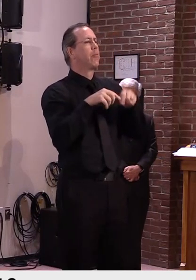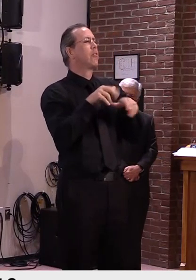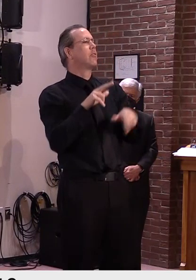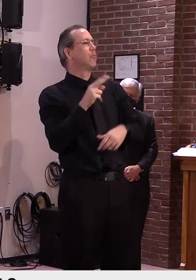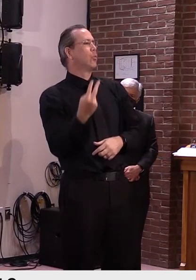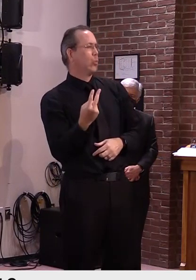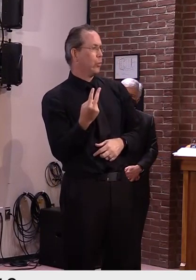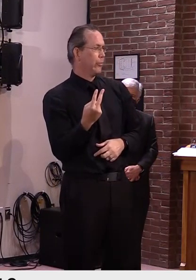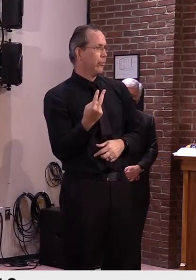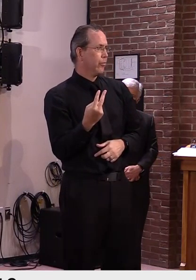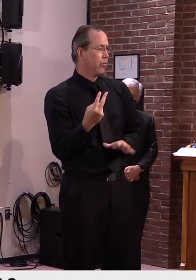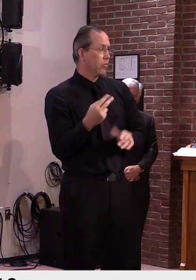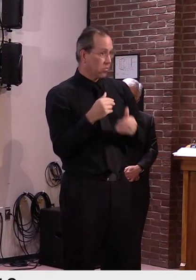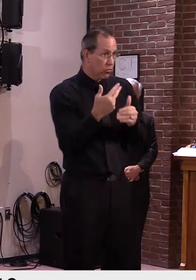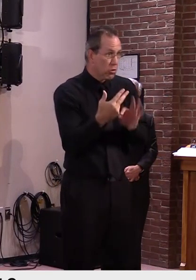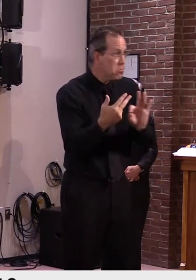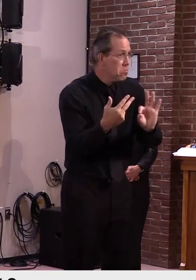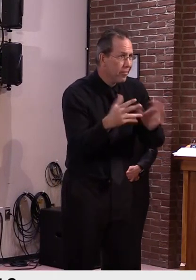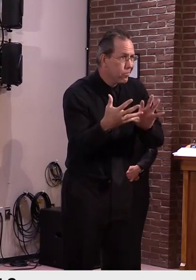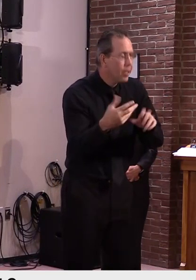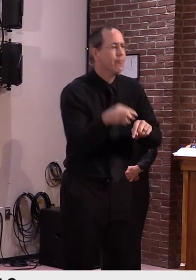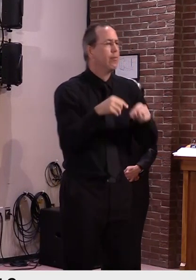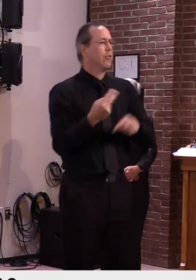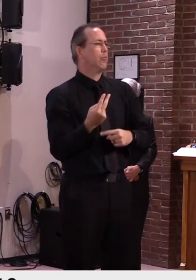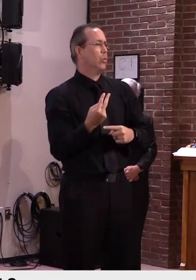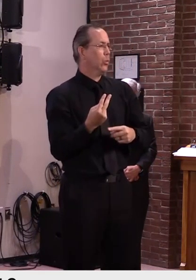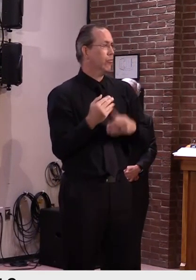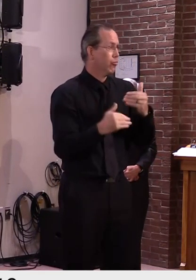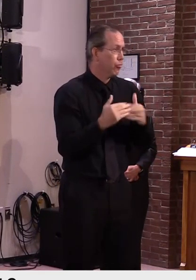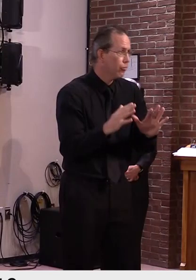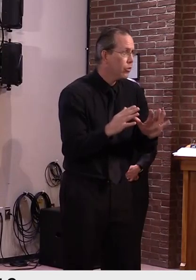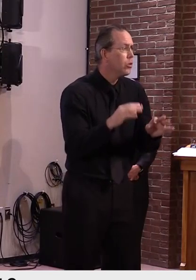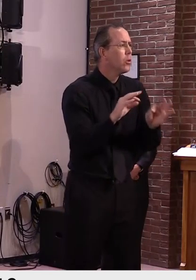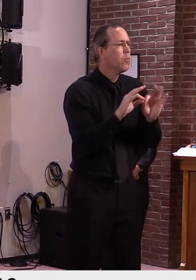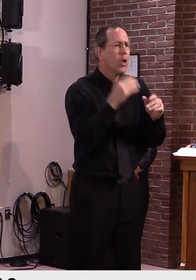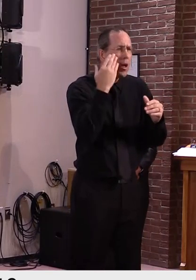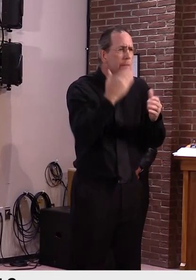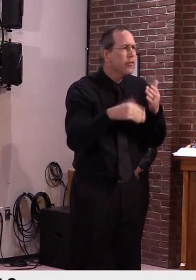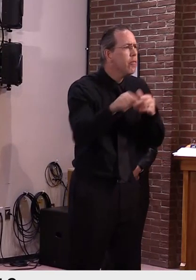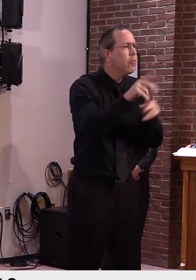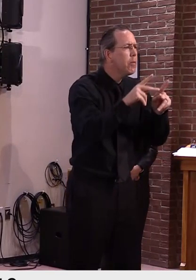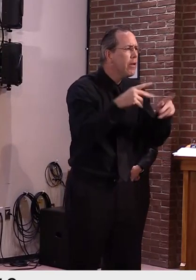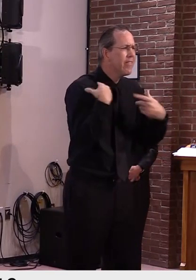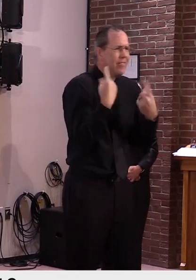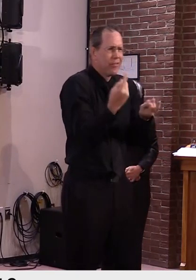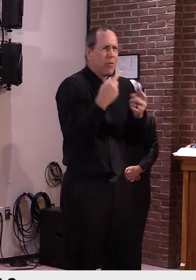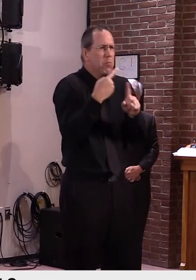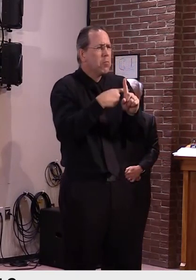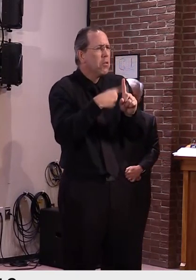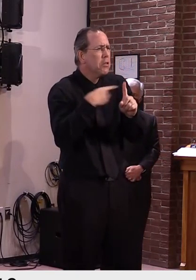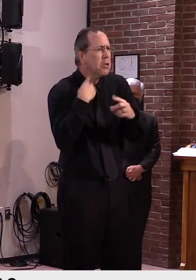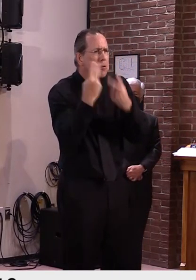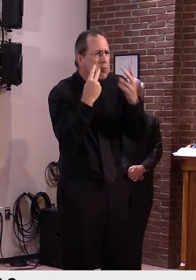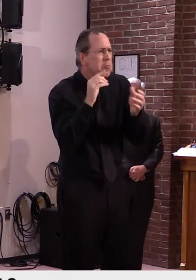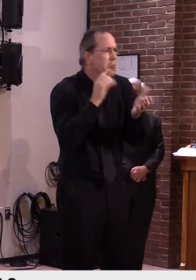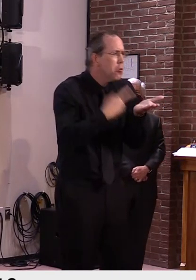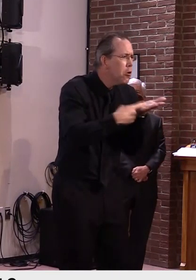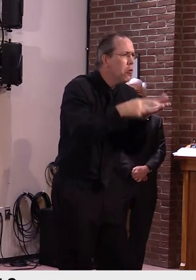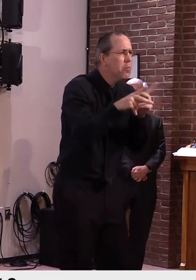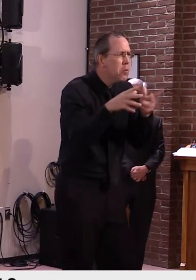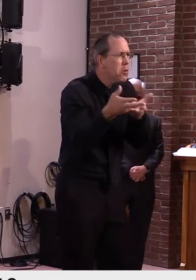On behalf of our students and schools, I'd like to thank all Vermonters for their support over the last several months. Vermont has the best conditions in the country based on